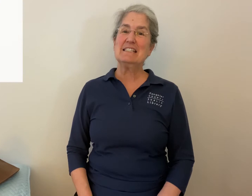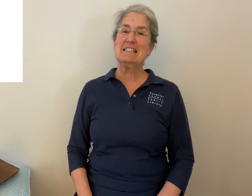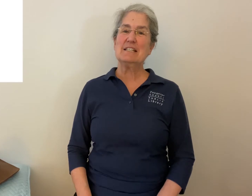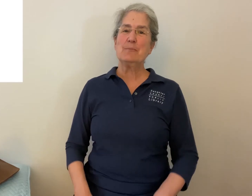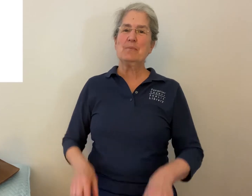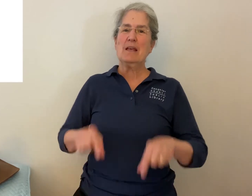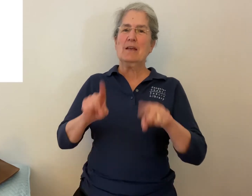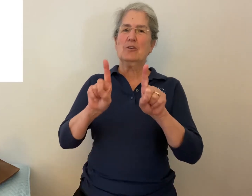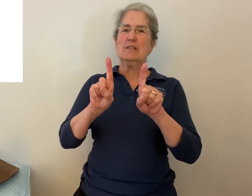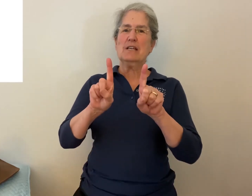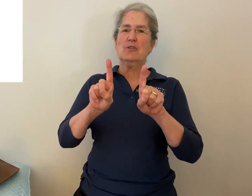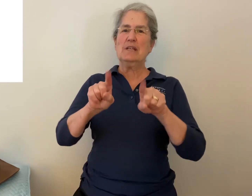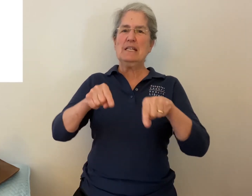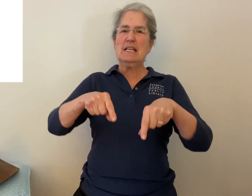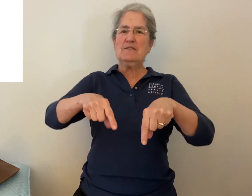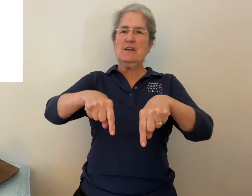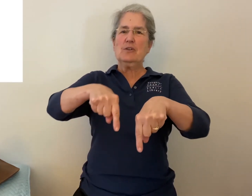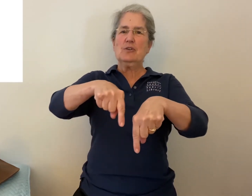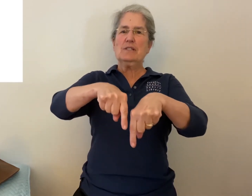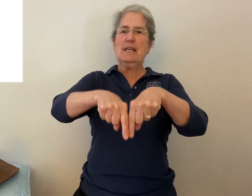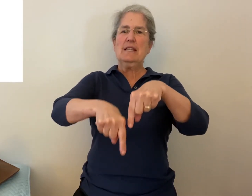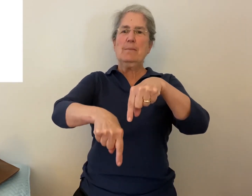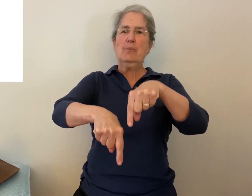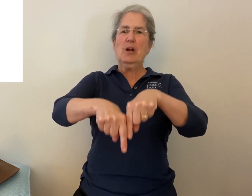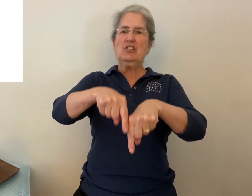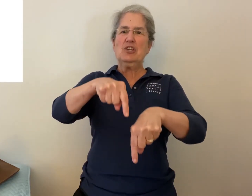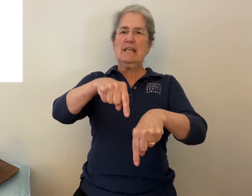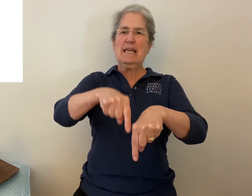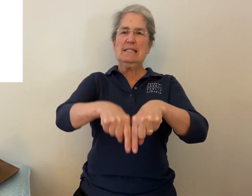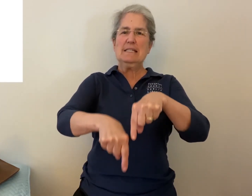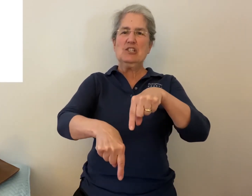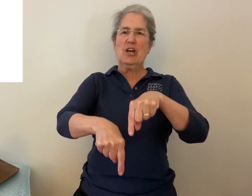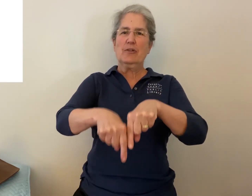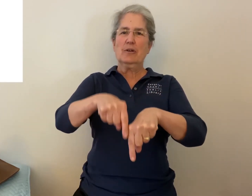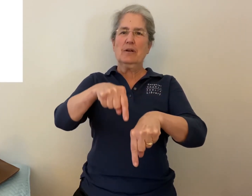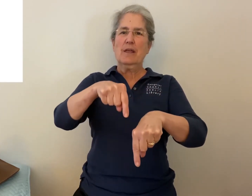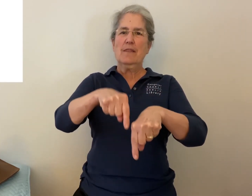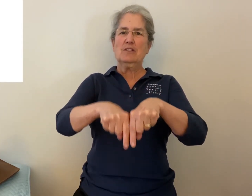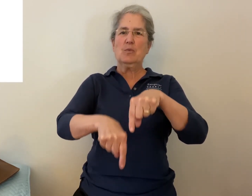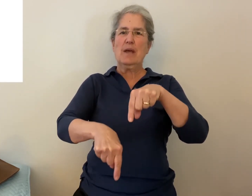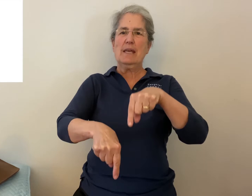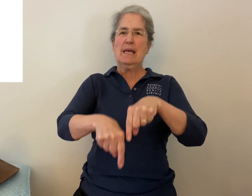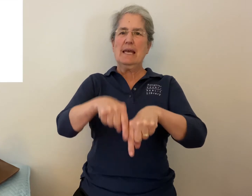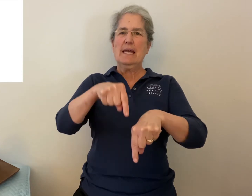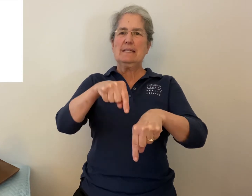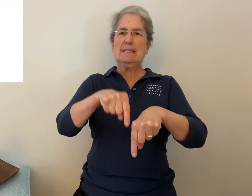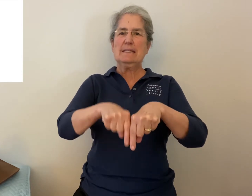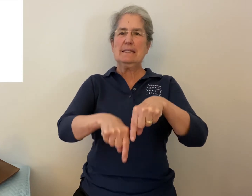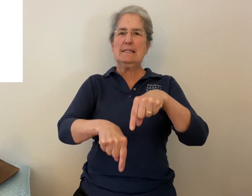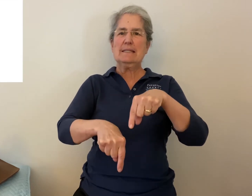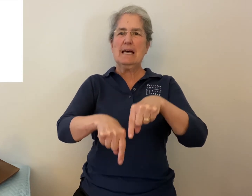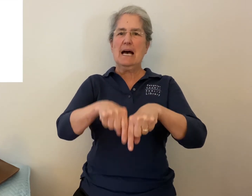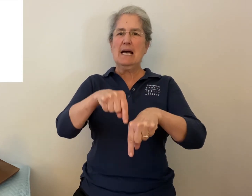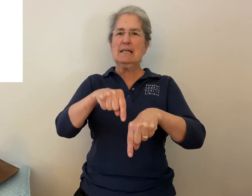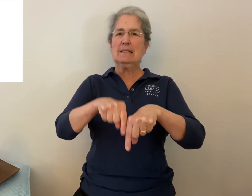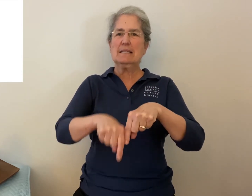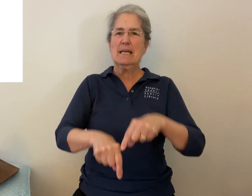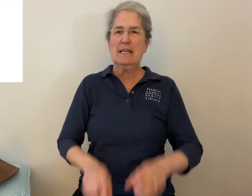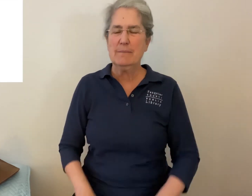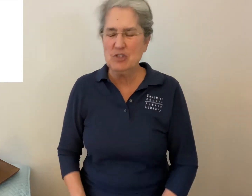Socks. You're going to take your index fingers and they brush against each other this way. Socks. Let me show you